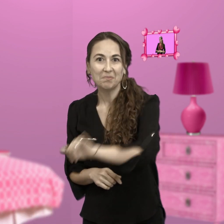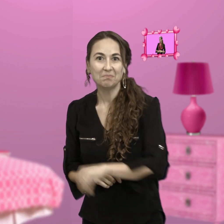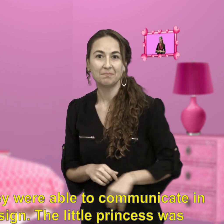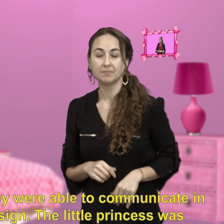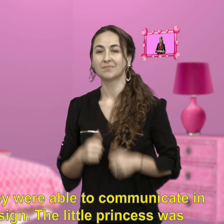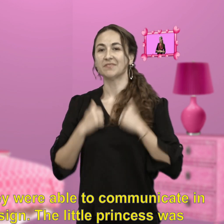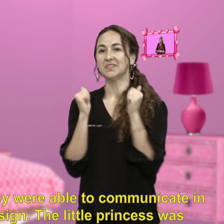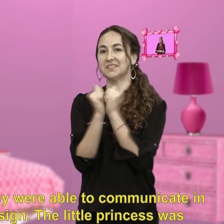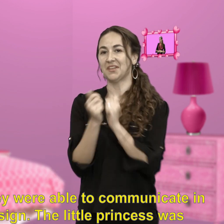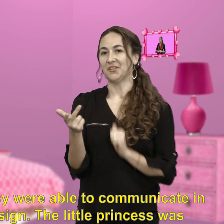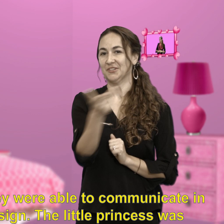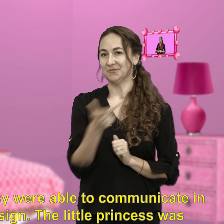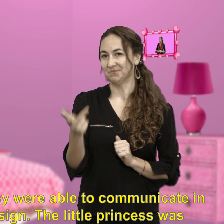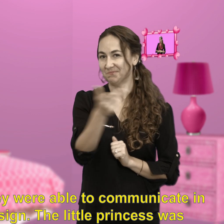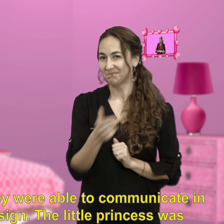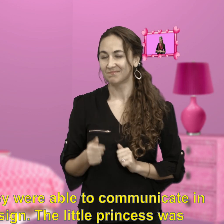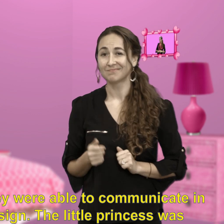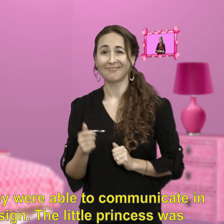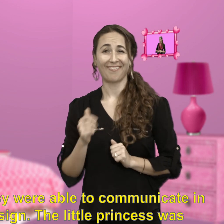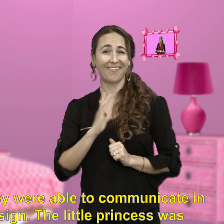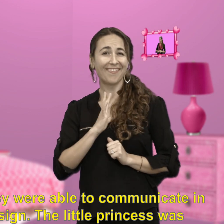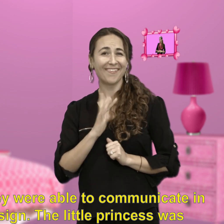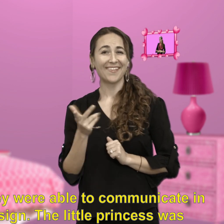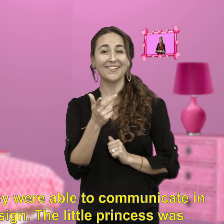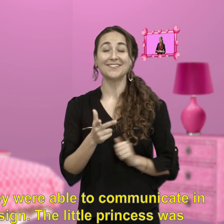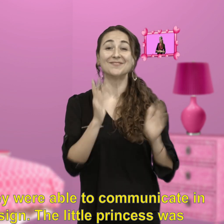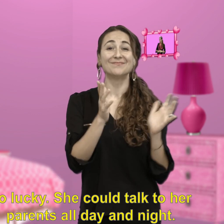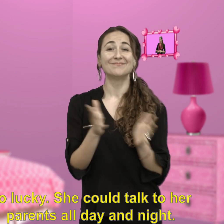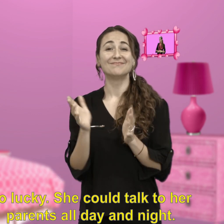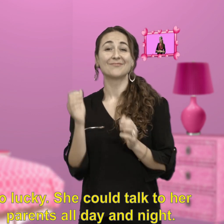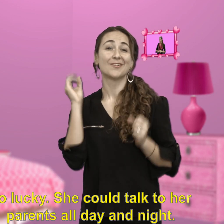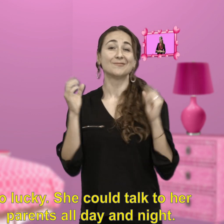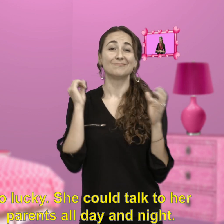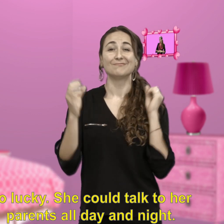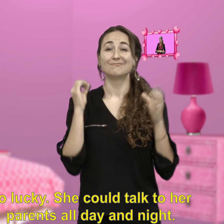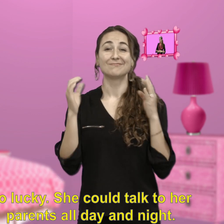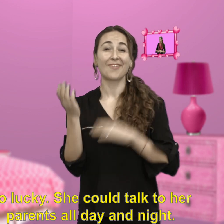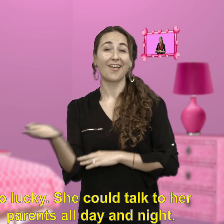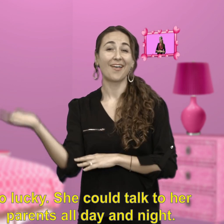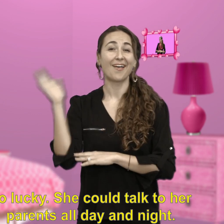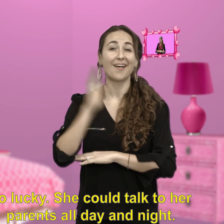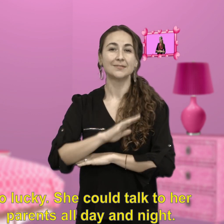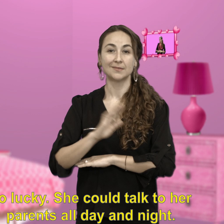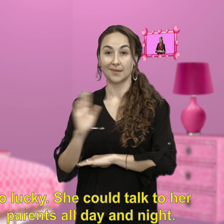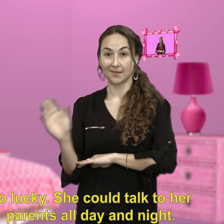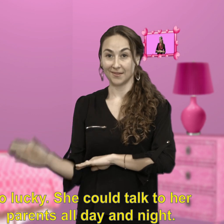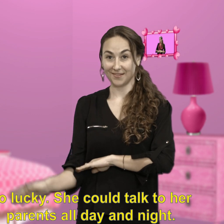They were able to communicate and sign. The little princess was so lucky. She could talk to her parents all day and